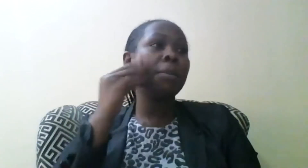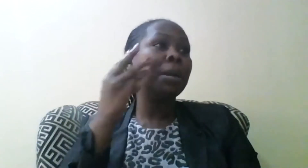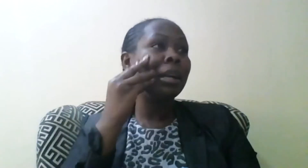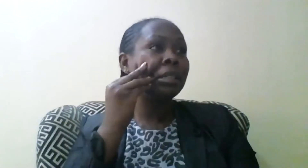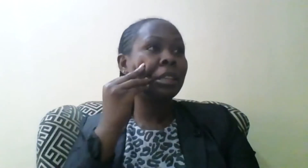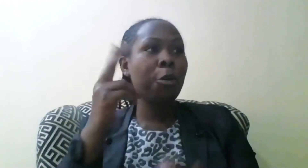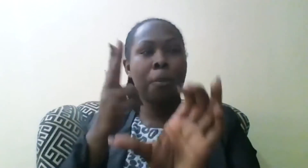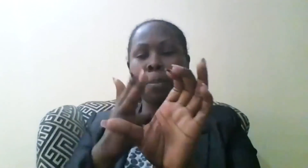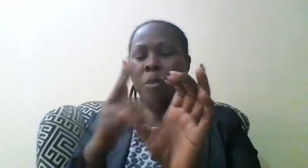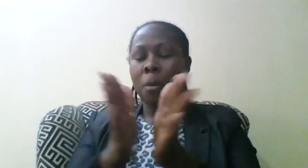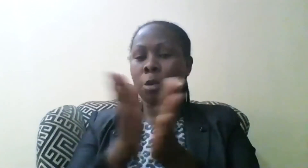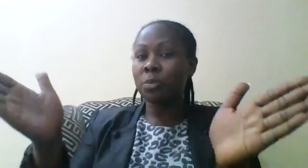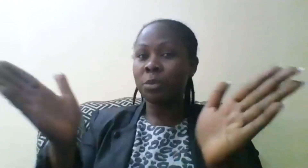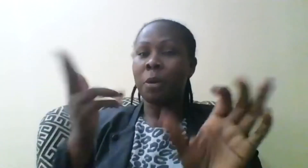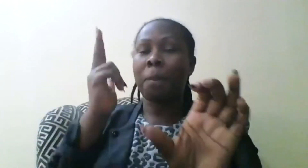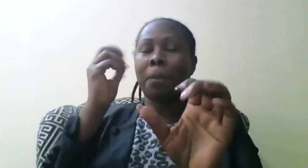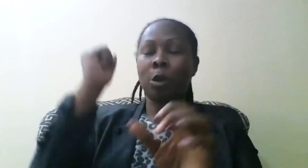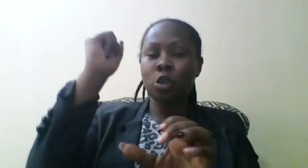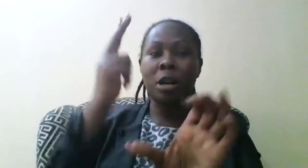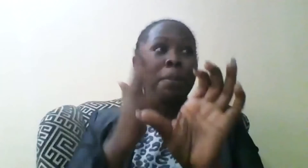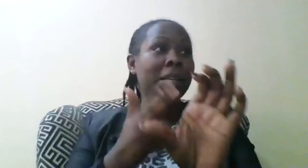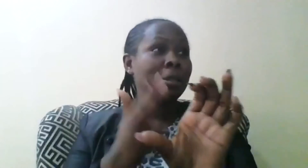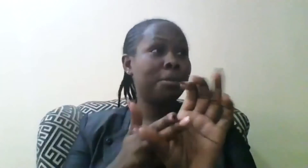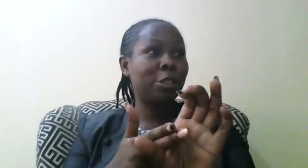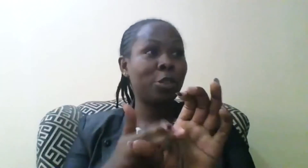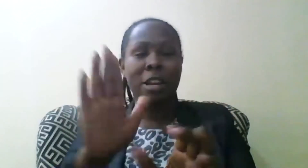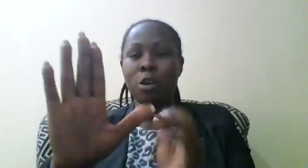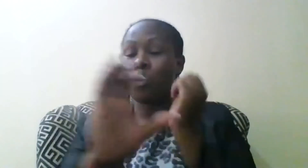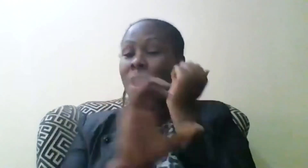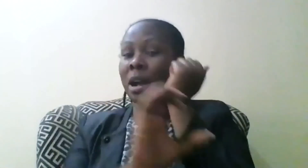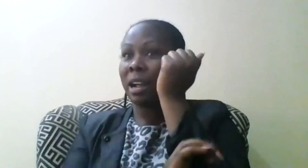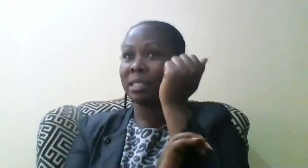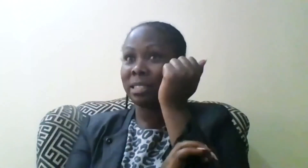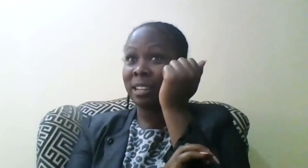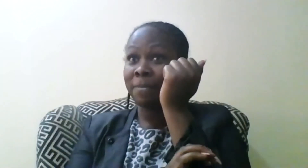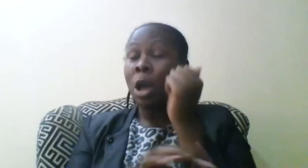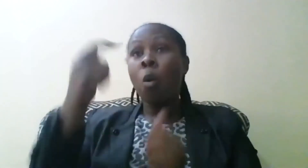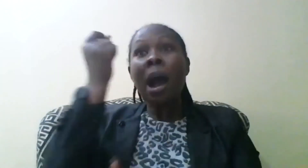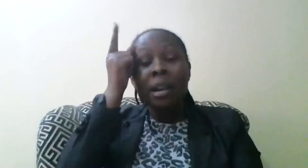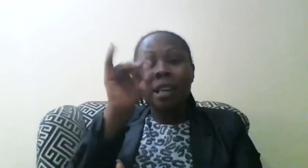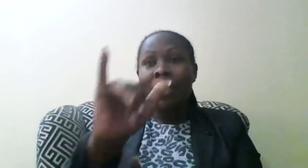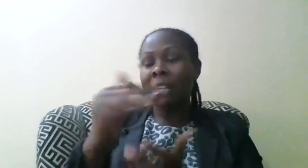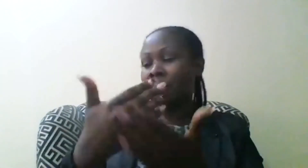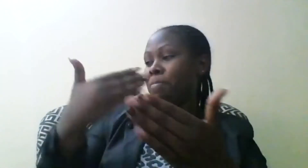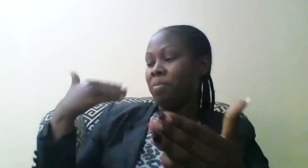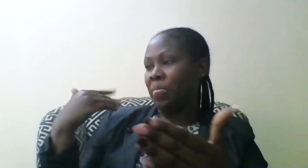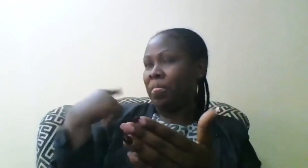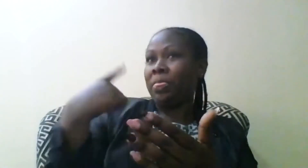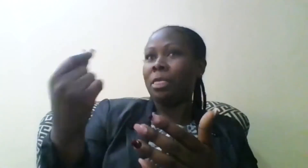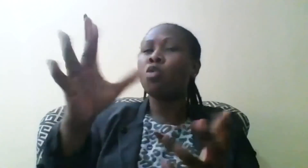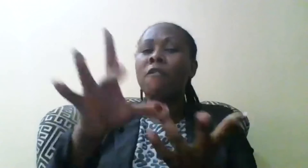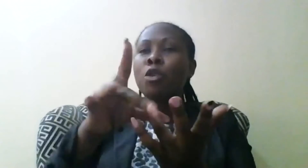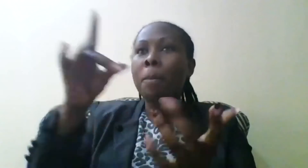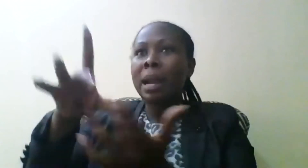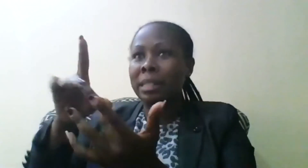us what's your own experience in political participation in your country? We understand